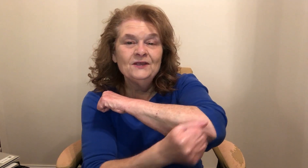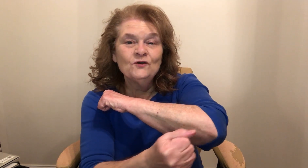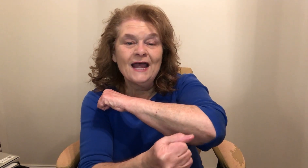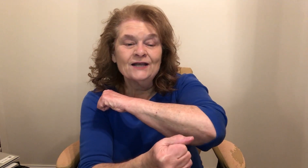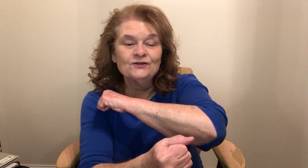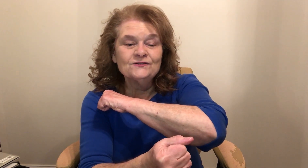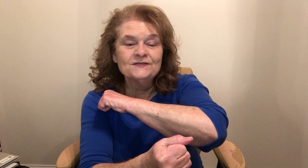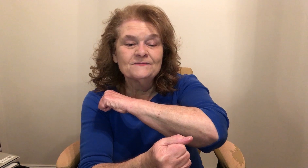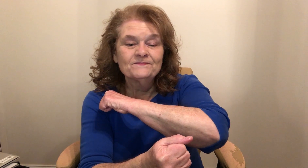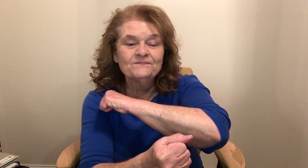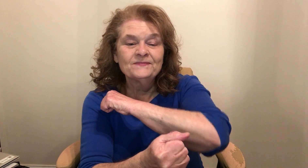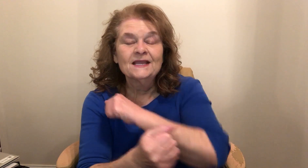Crackers.